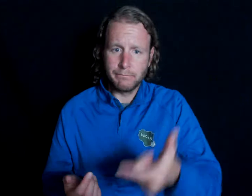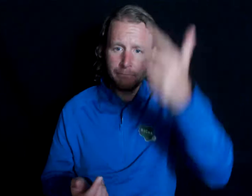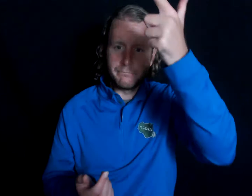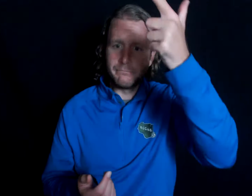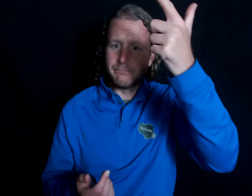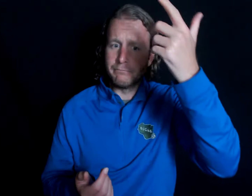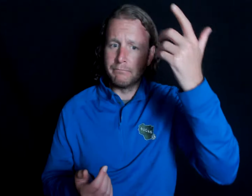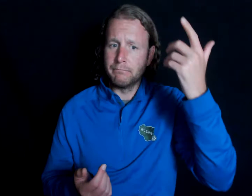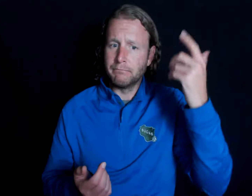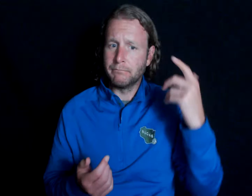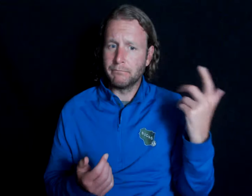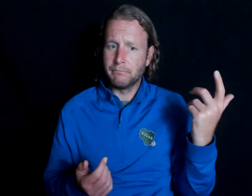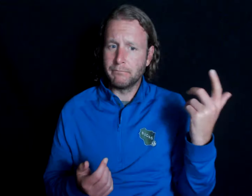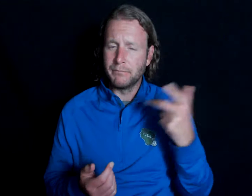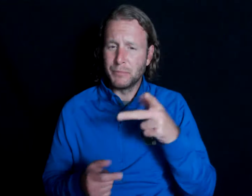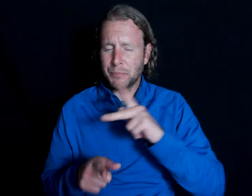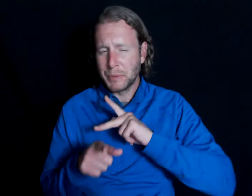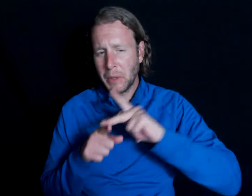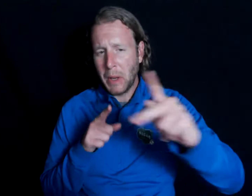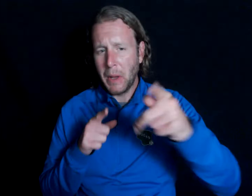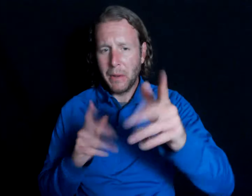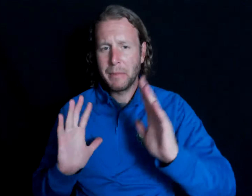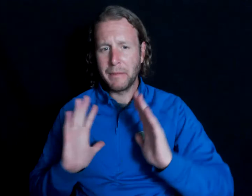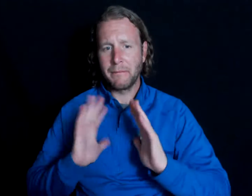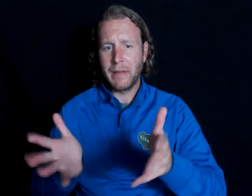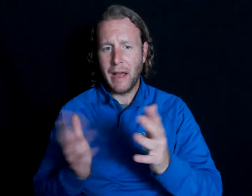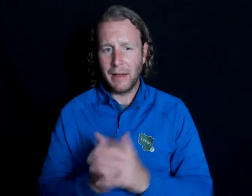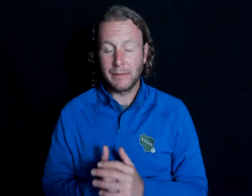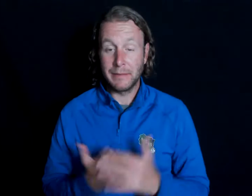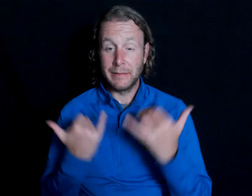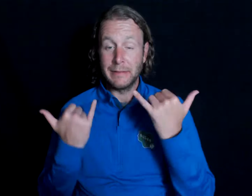You're pros. You'll be fine. It's a whole new game.